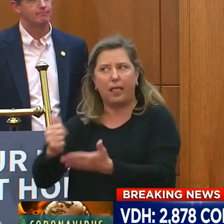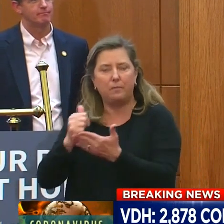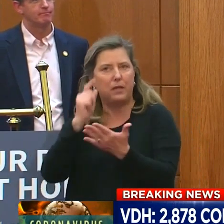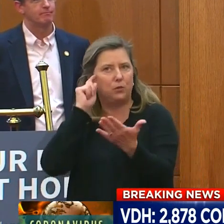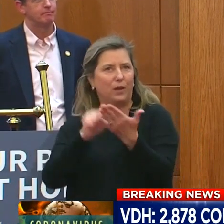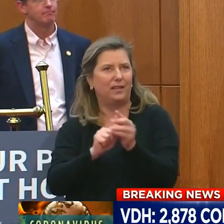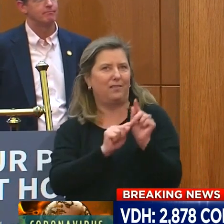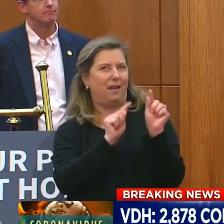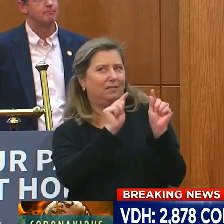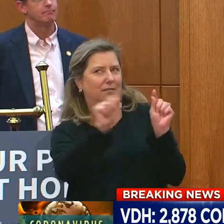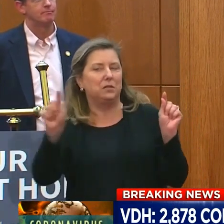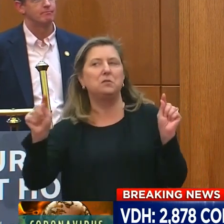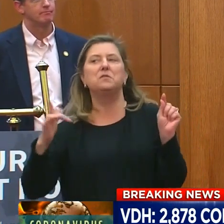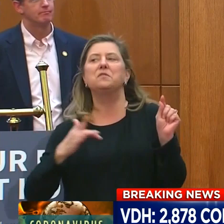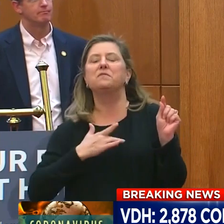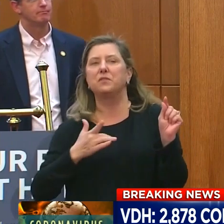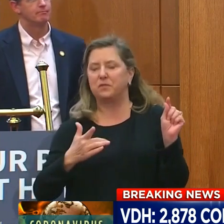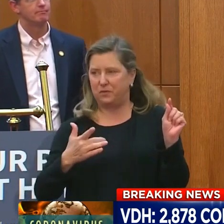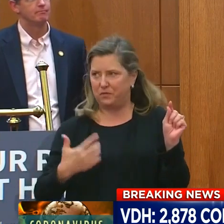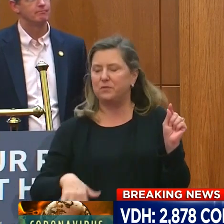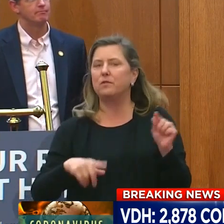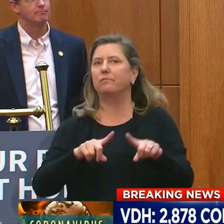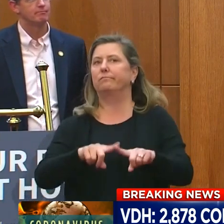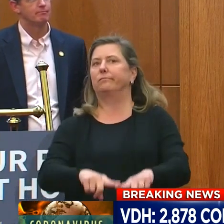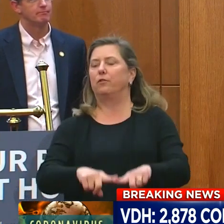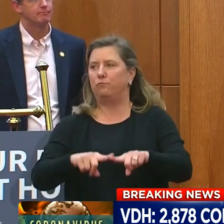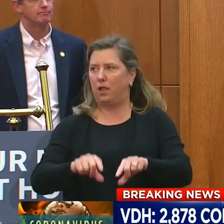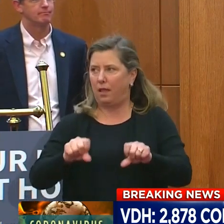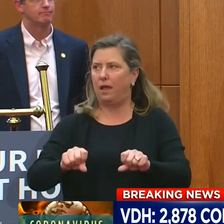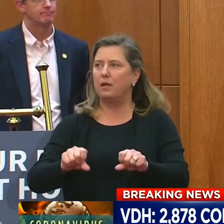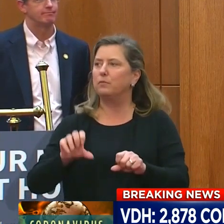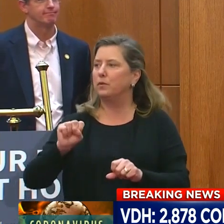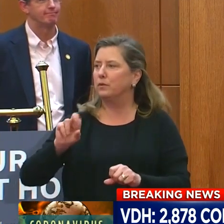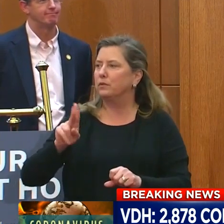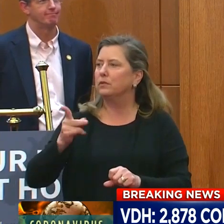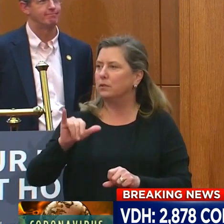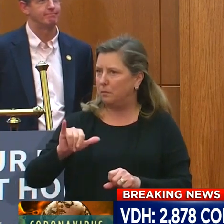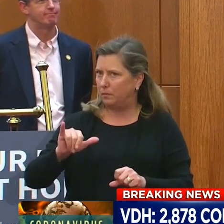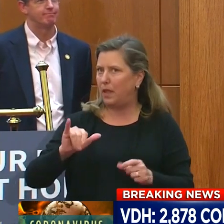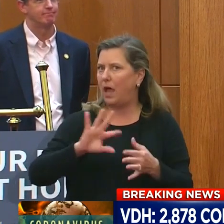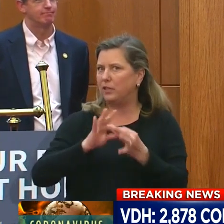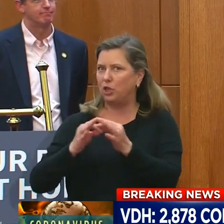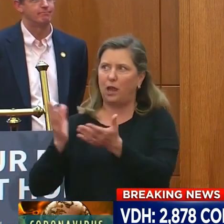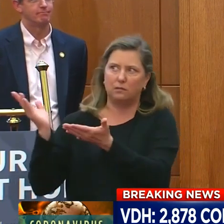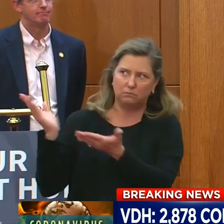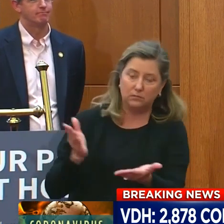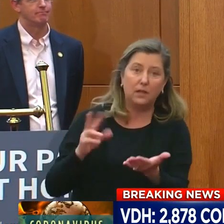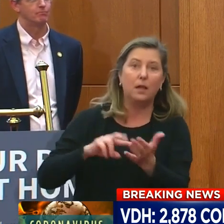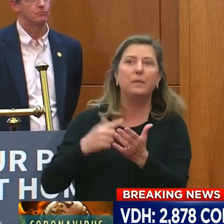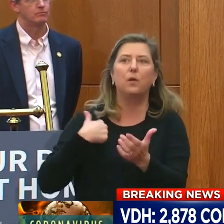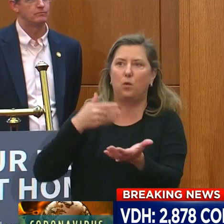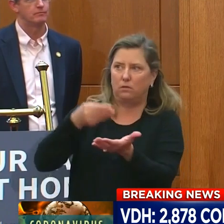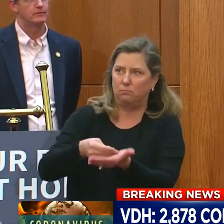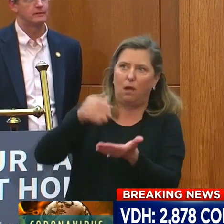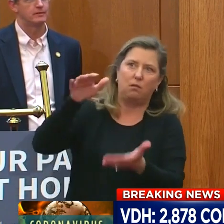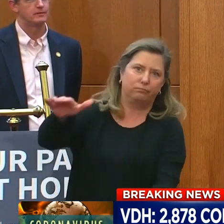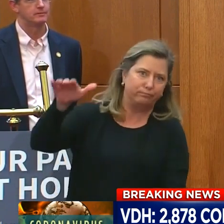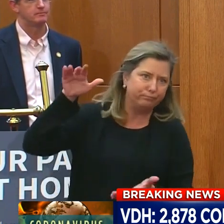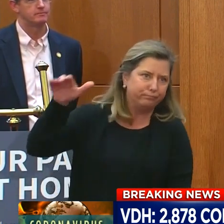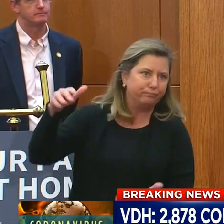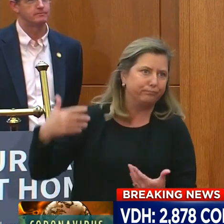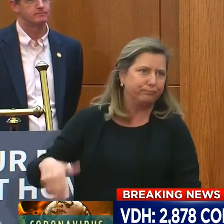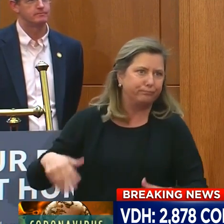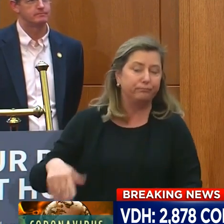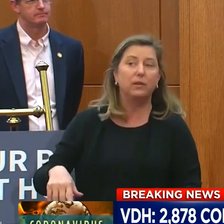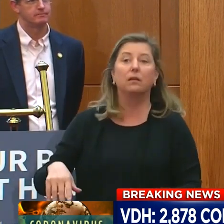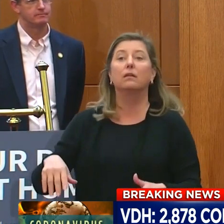identify what we believe to be a very reliable supply chain, and so a substantial purchase has been made. We